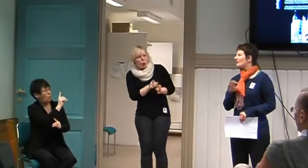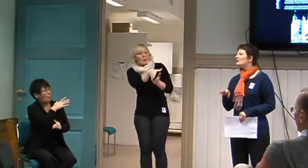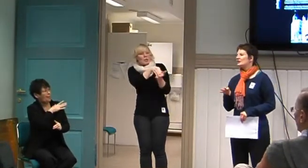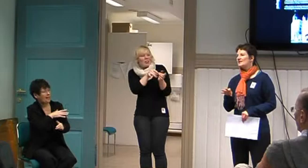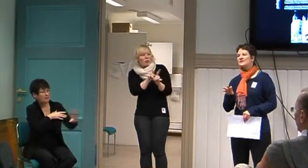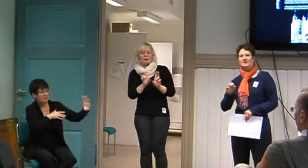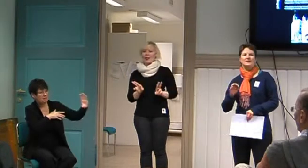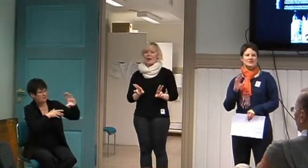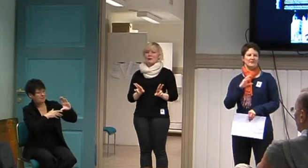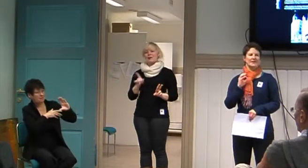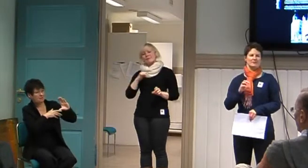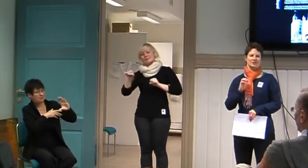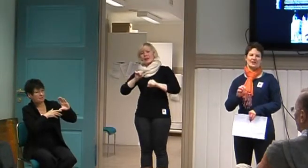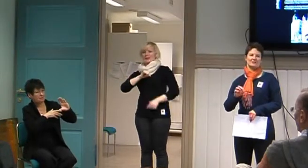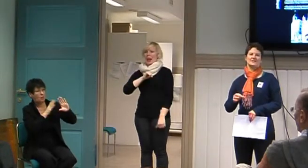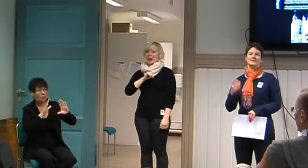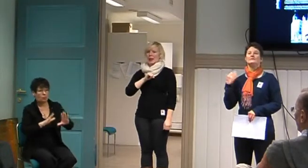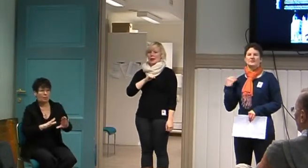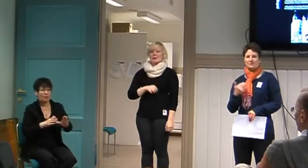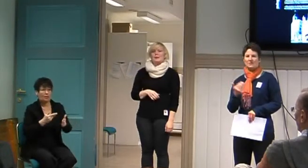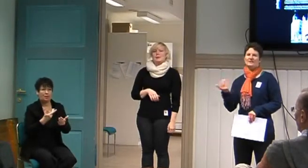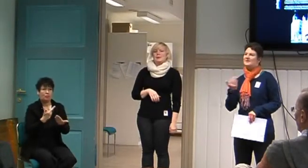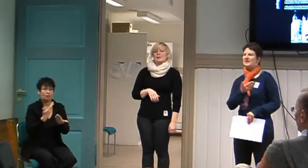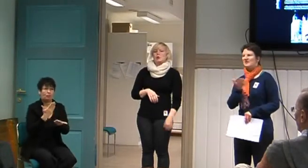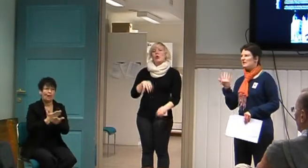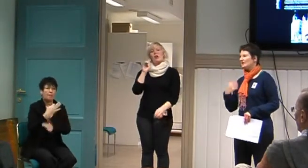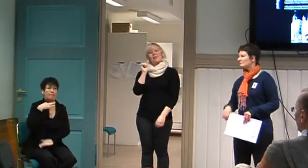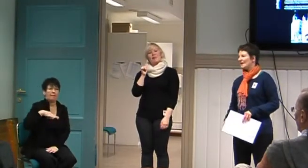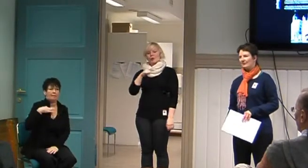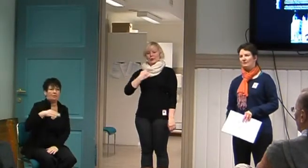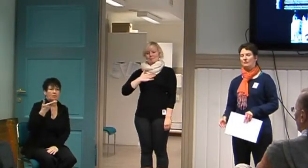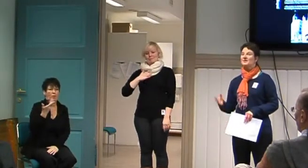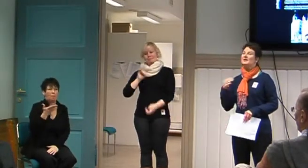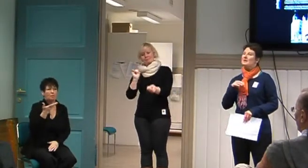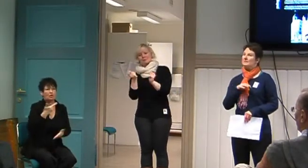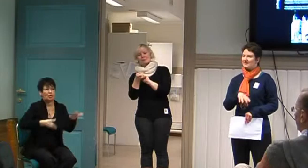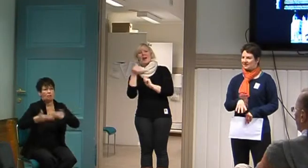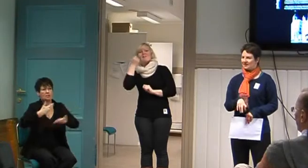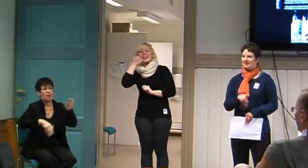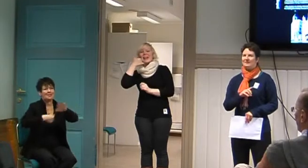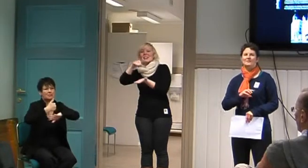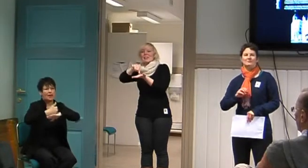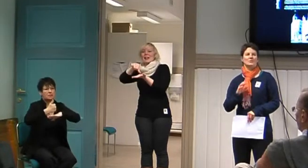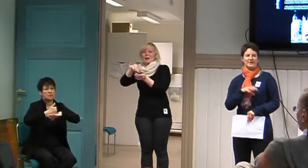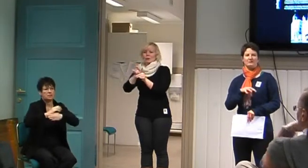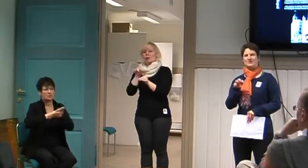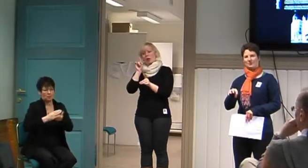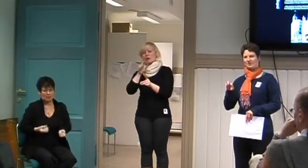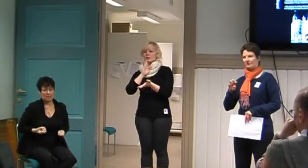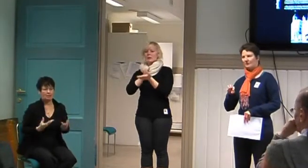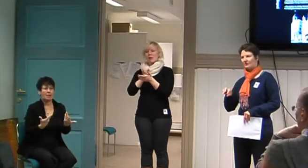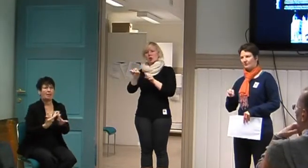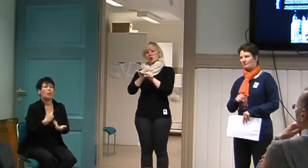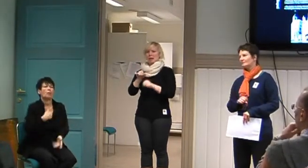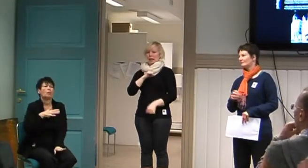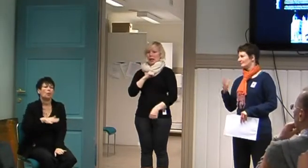in our interest to become a charity so that we can spend the money how we want. But it does mean that we're